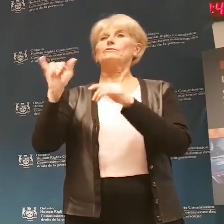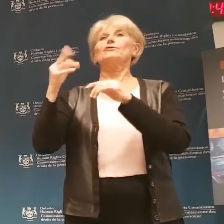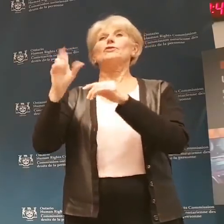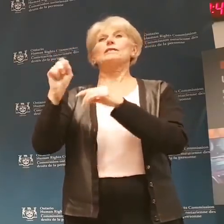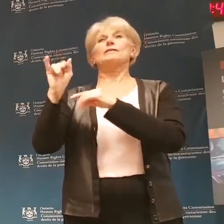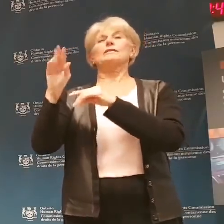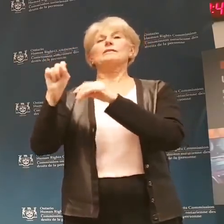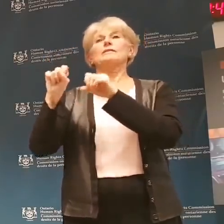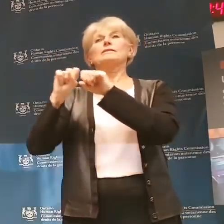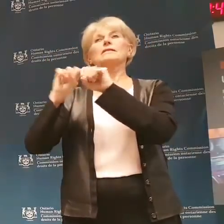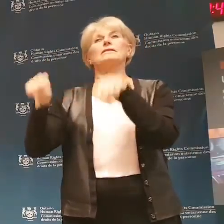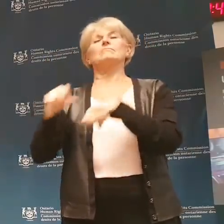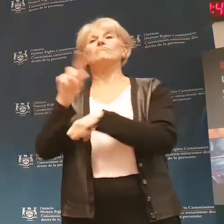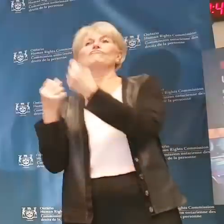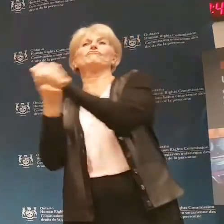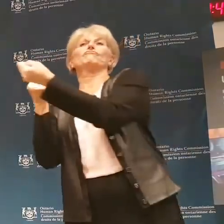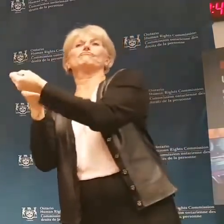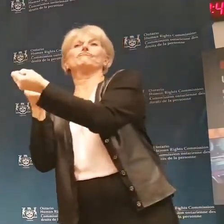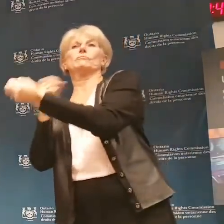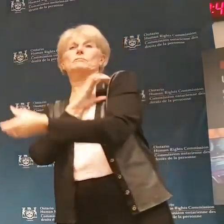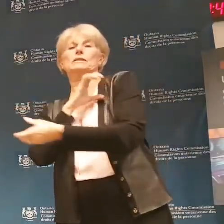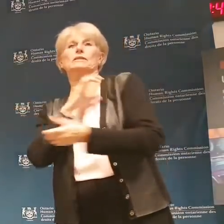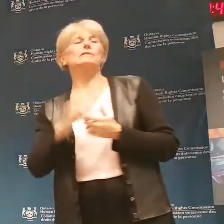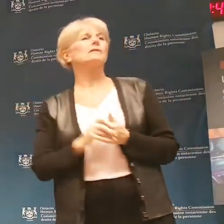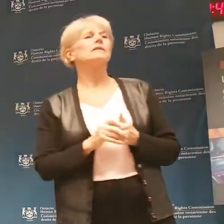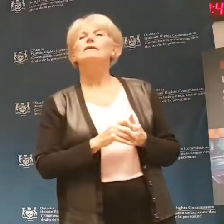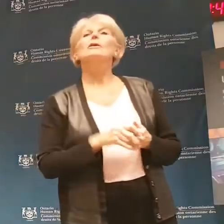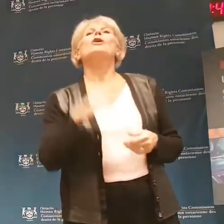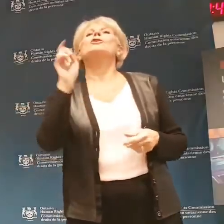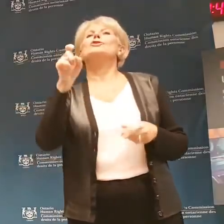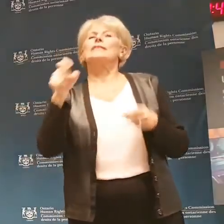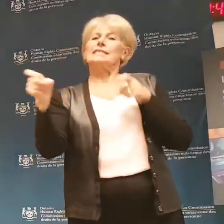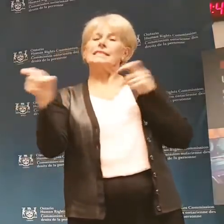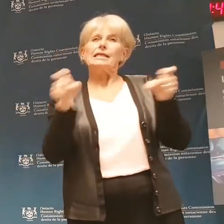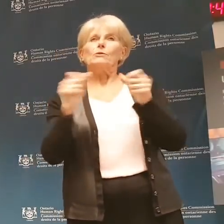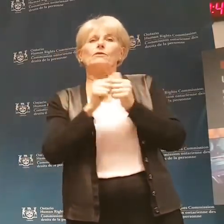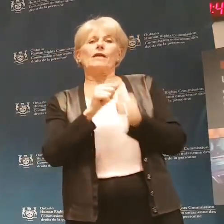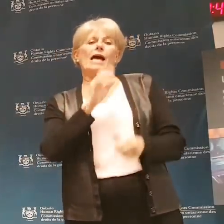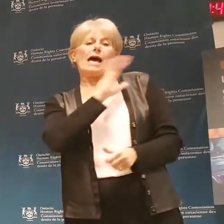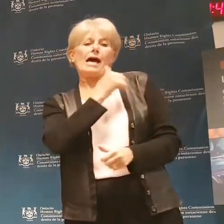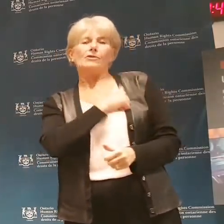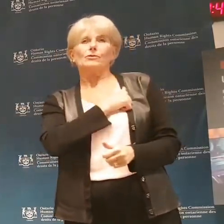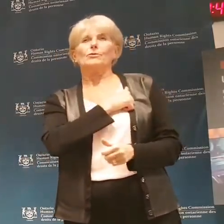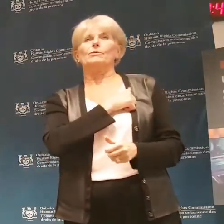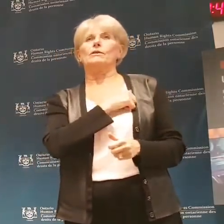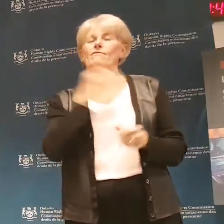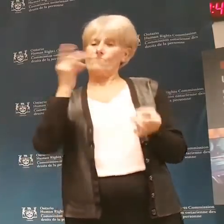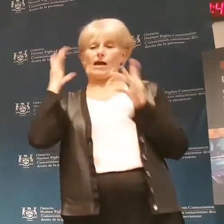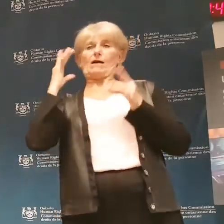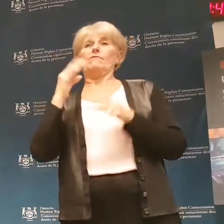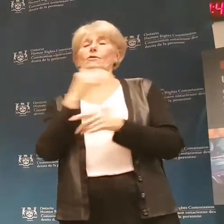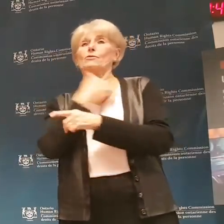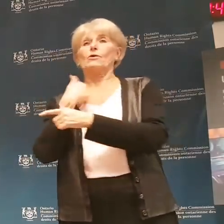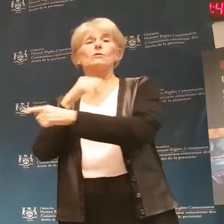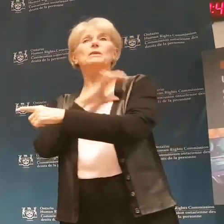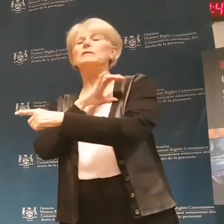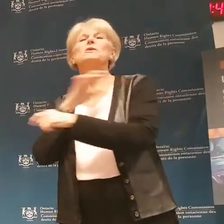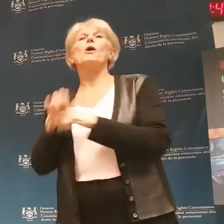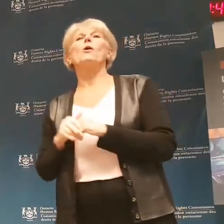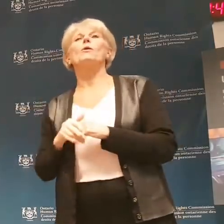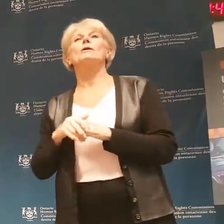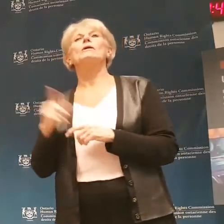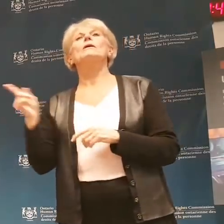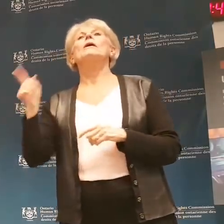that sided with them. Instead of dealing with the attitudes and violence of Toronto police, the